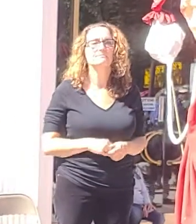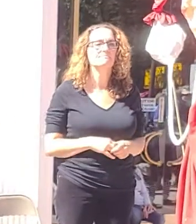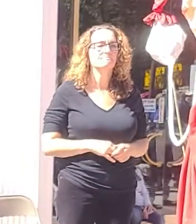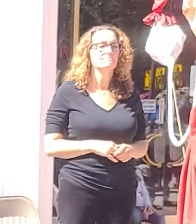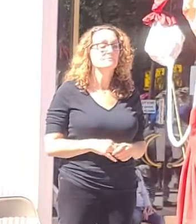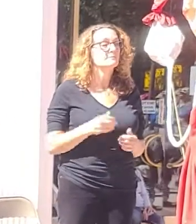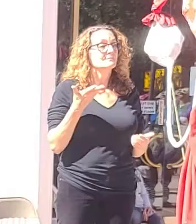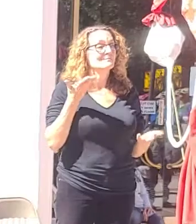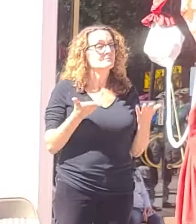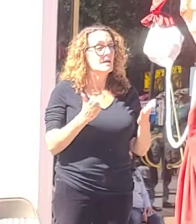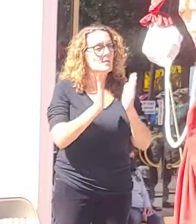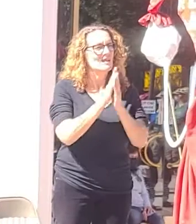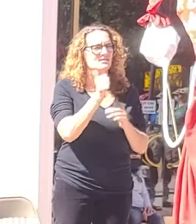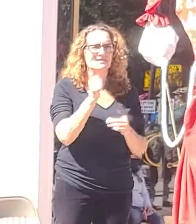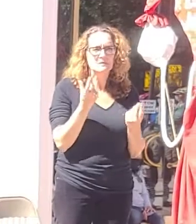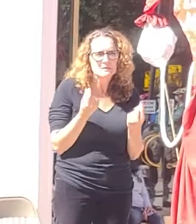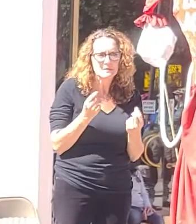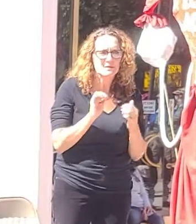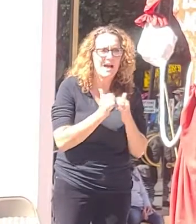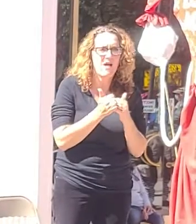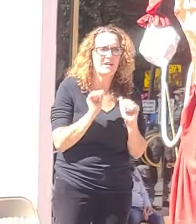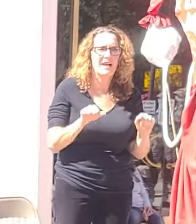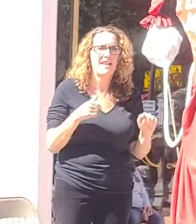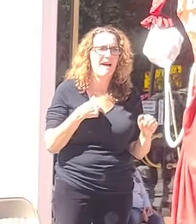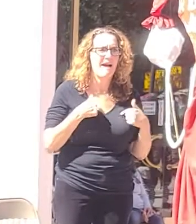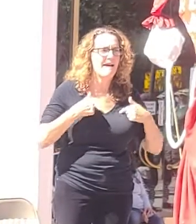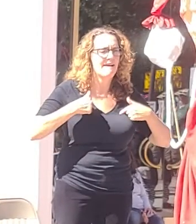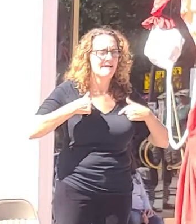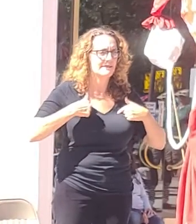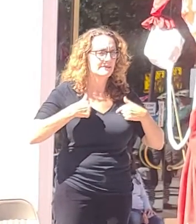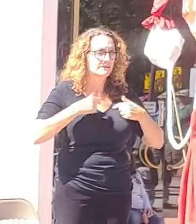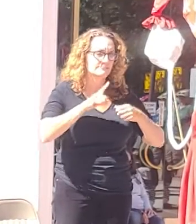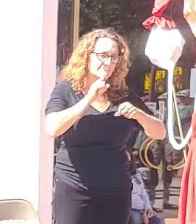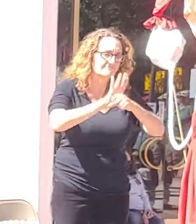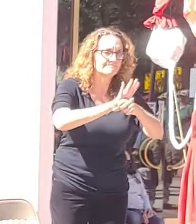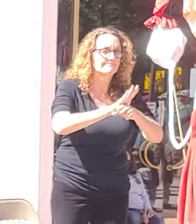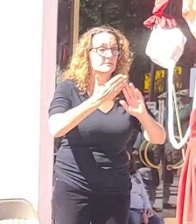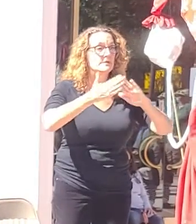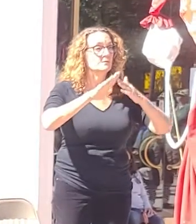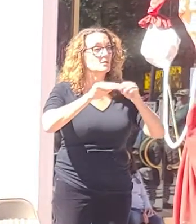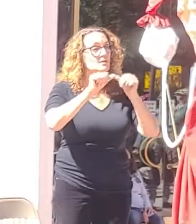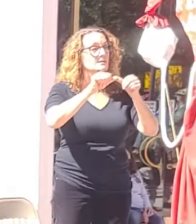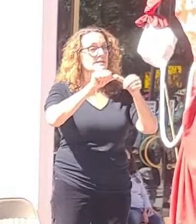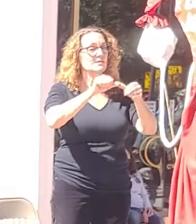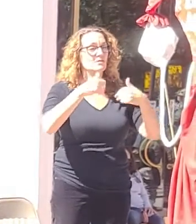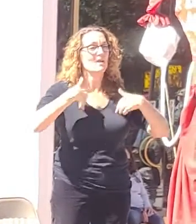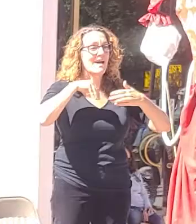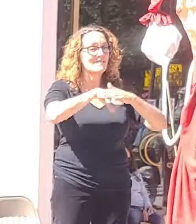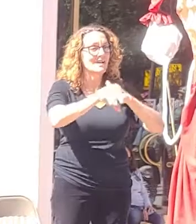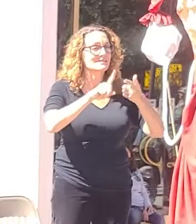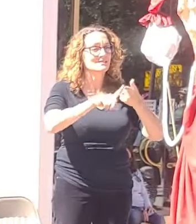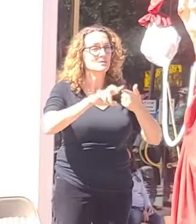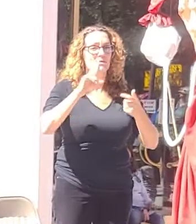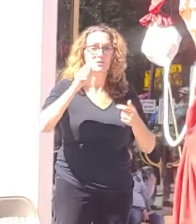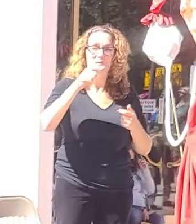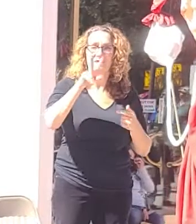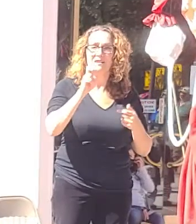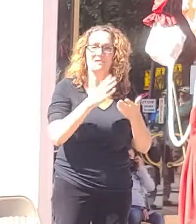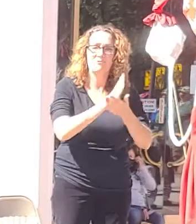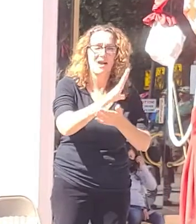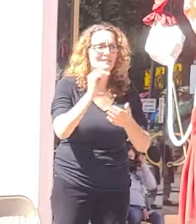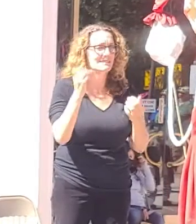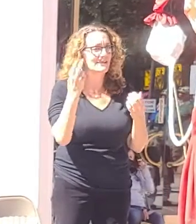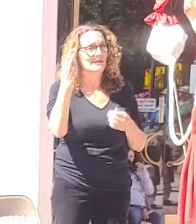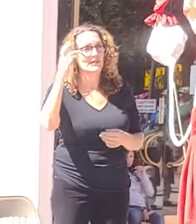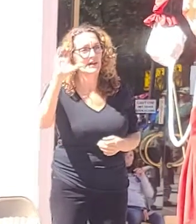So you may ask yourself, what can I do to make sure that our communities in New Mexico continue to have access to reproductive rights and